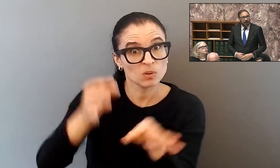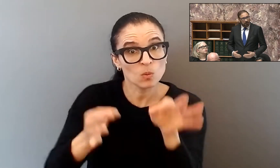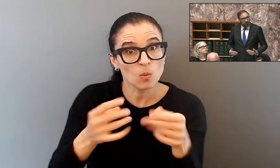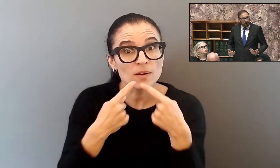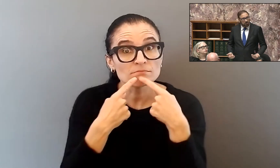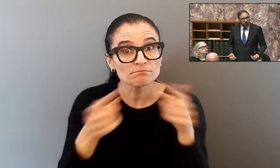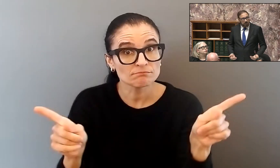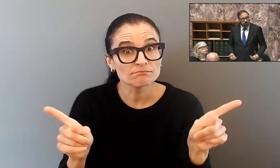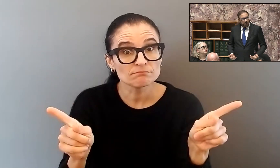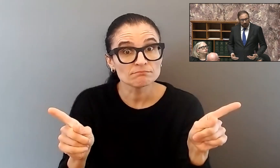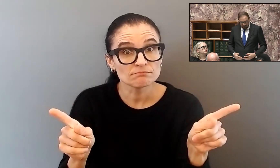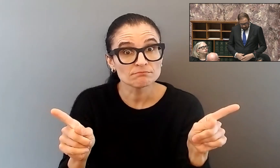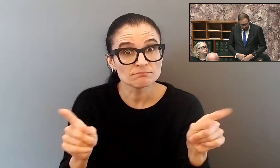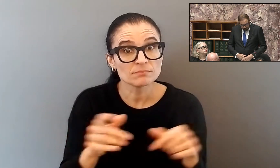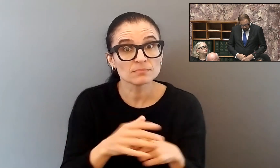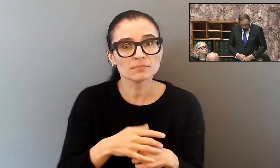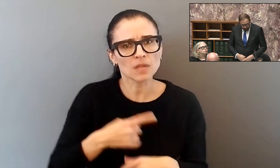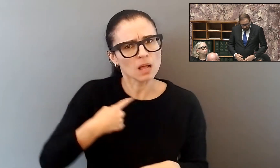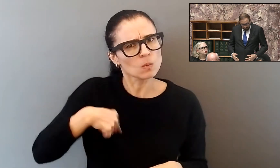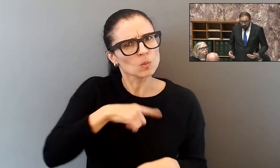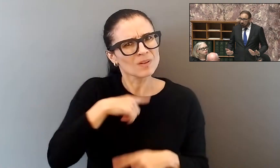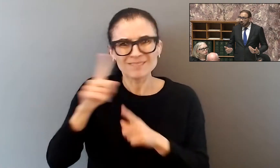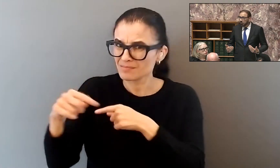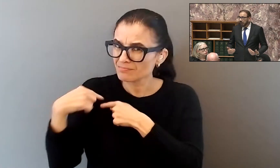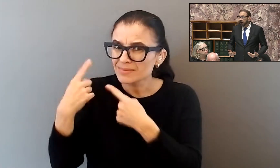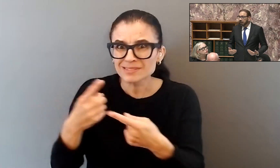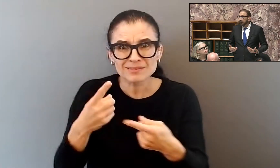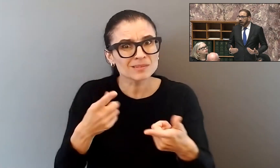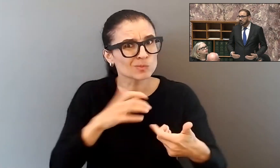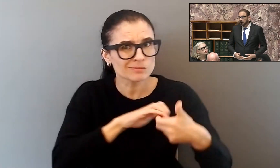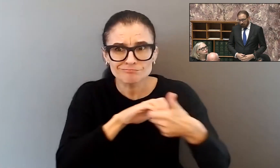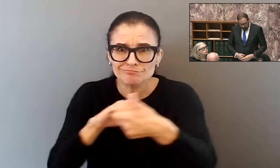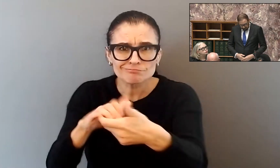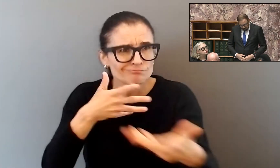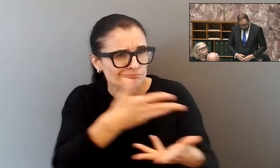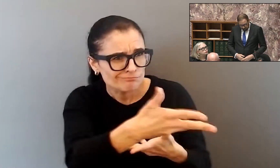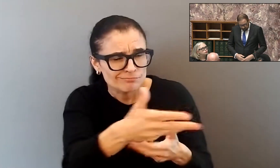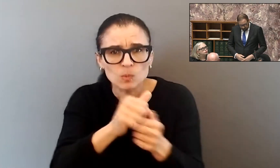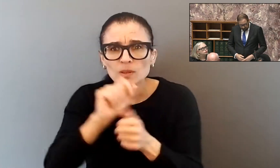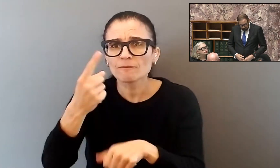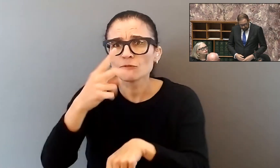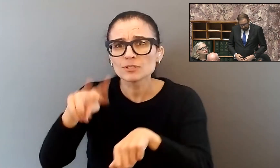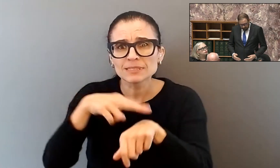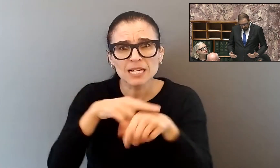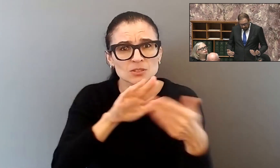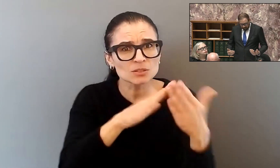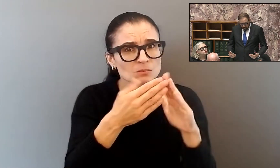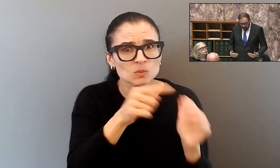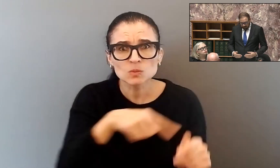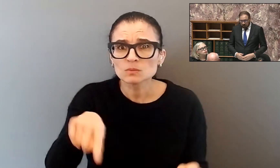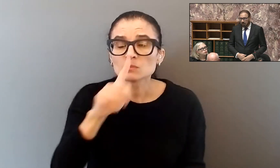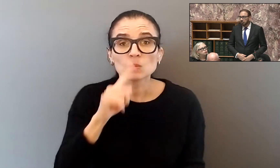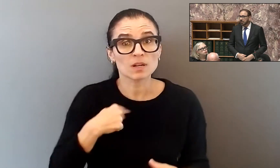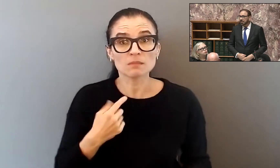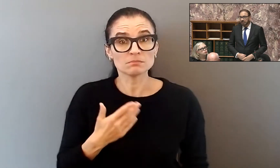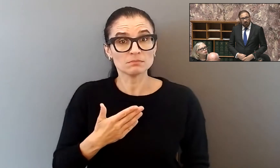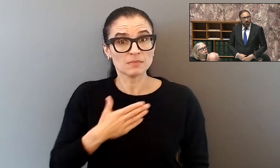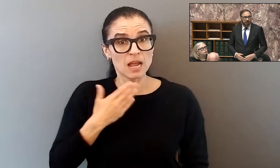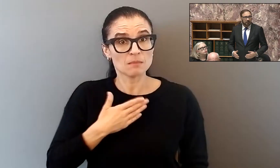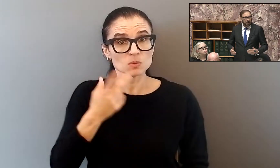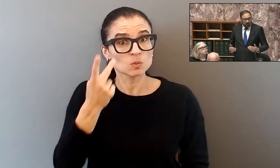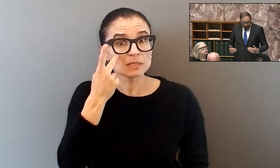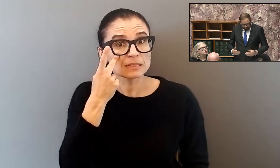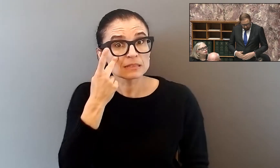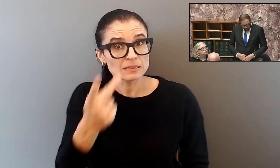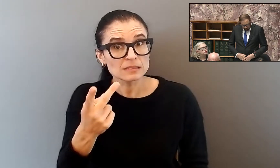Nations and industry, Mr. Speaker, at the same time. And I was very glad to see, Mr. Speaker, that we were able to incorporate